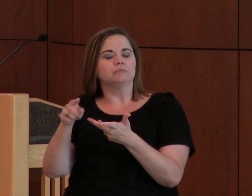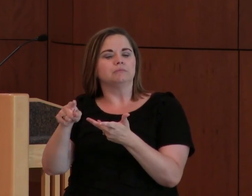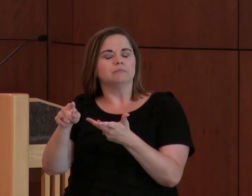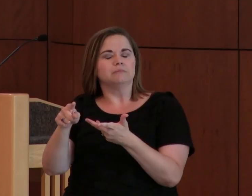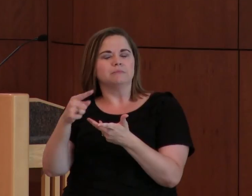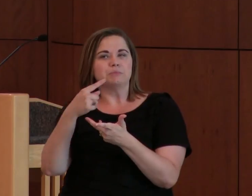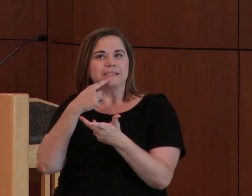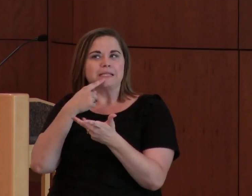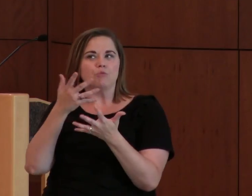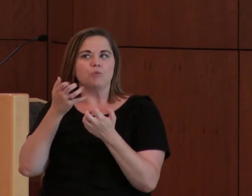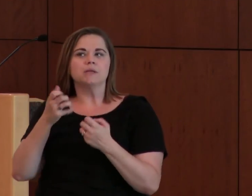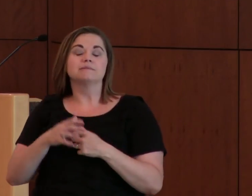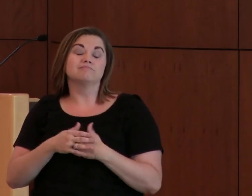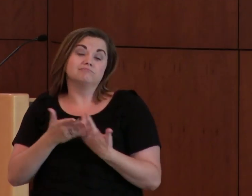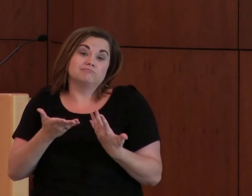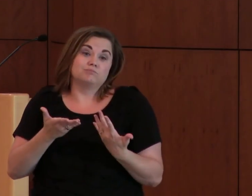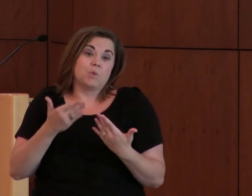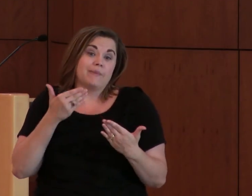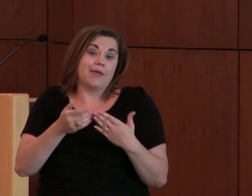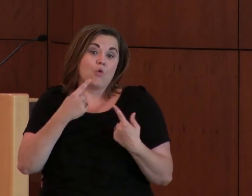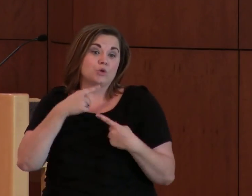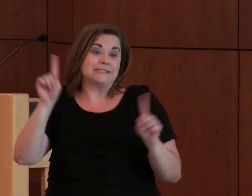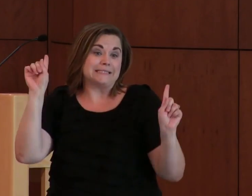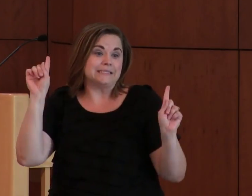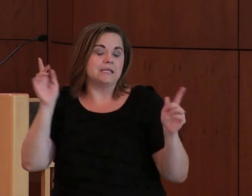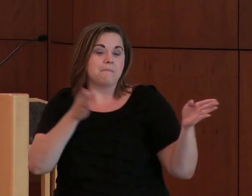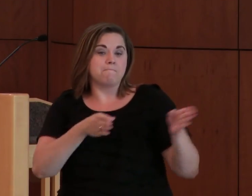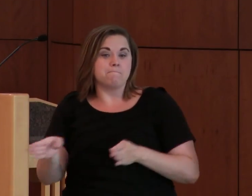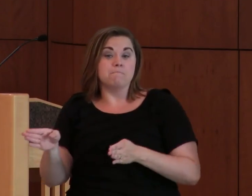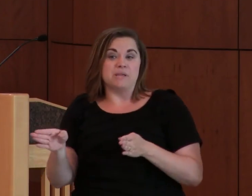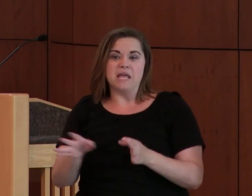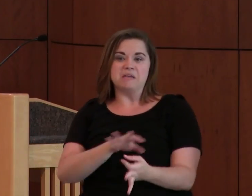And they almost succeed in doing it. In fact, the plan is pretty perfect.